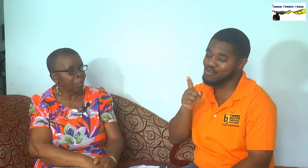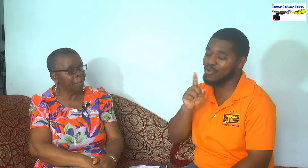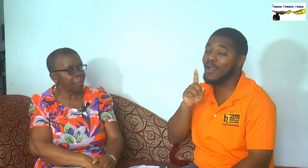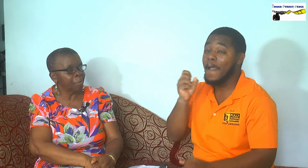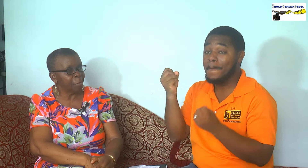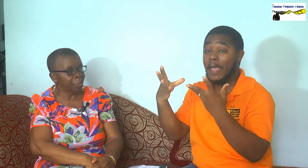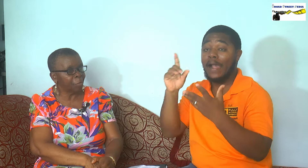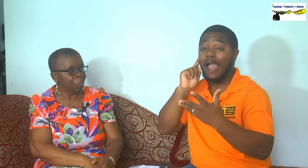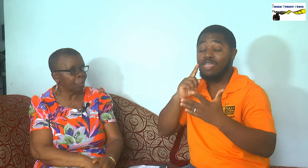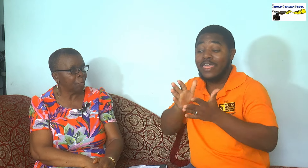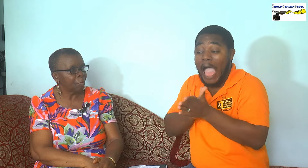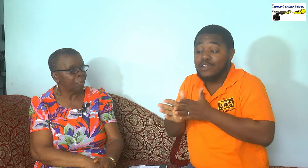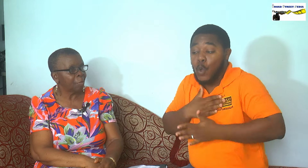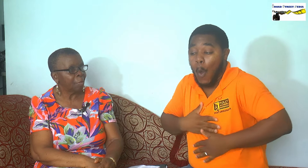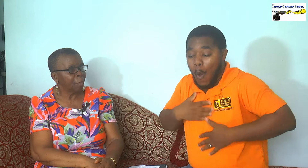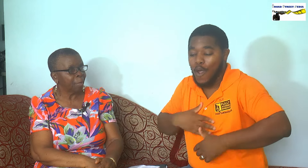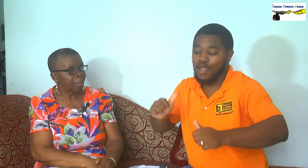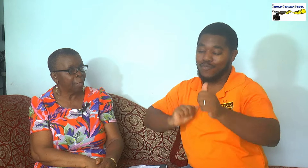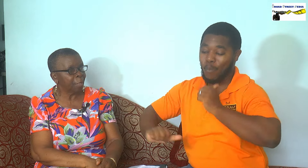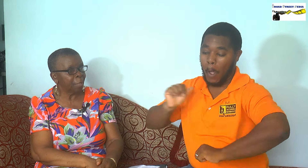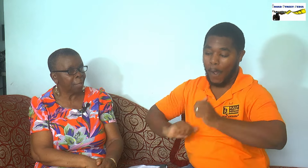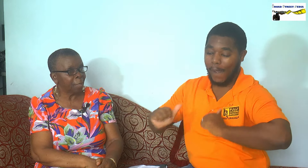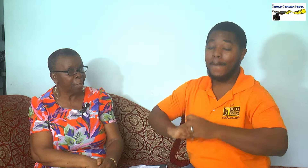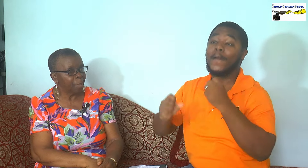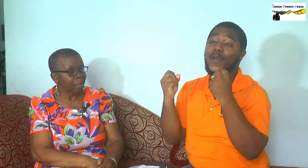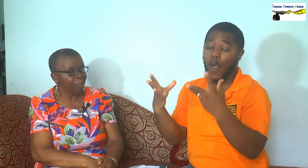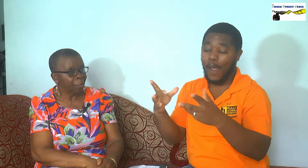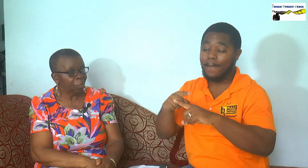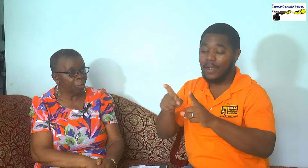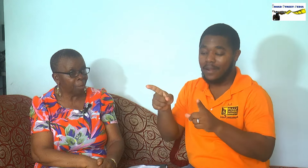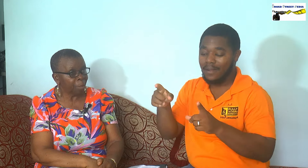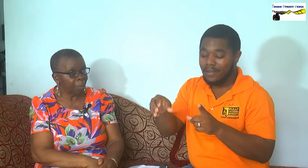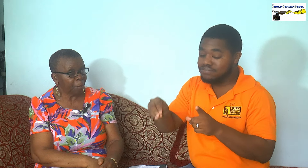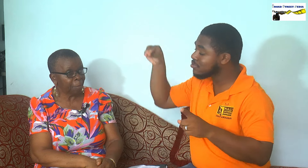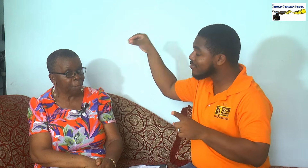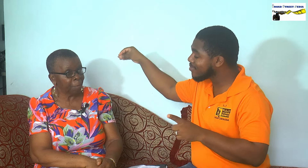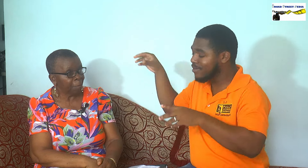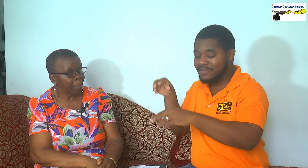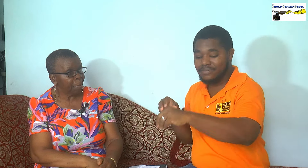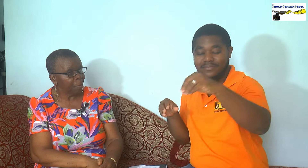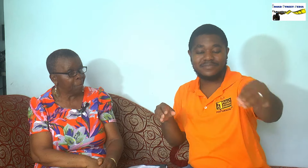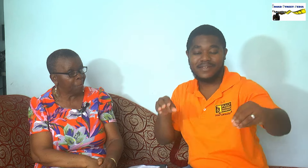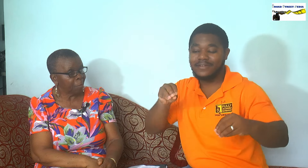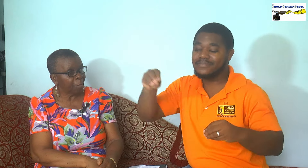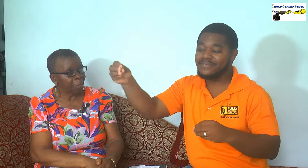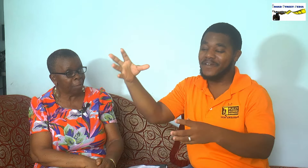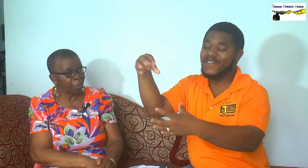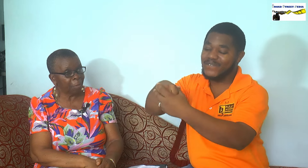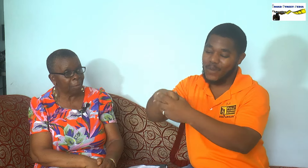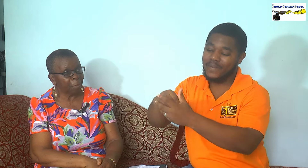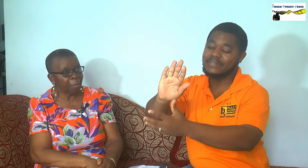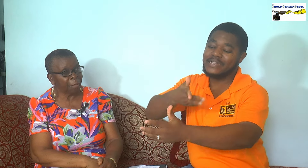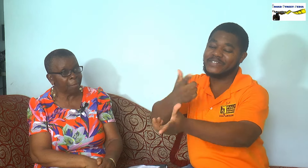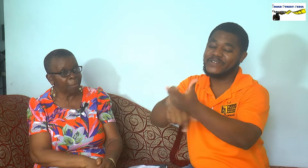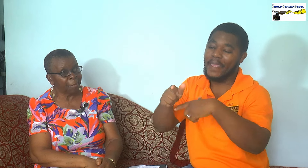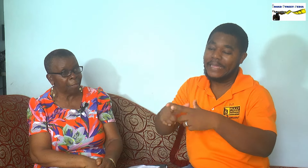I remember that. That's true. Many deaf people really enjoyed the drama. But then they were moved into different places,